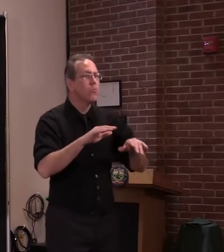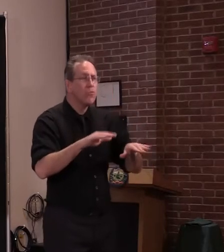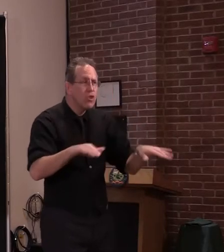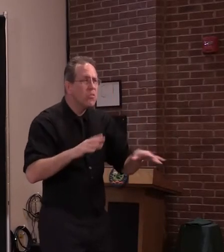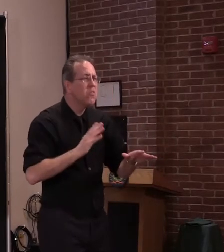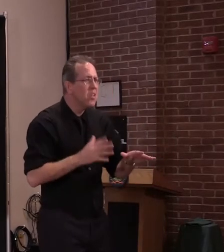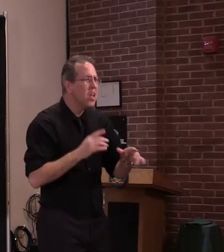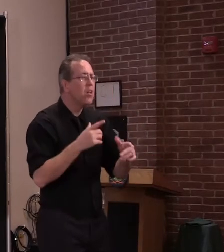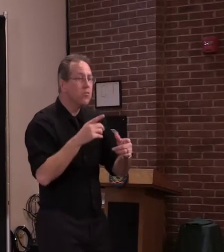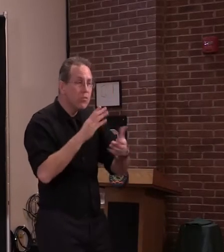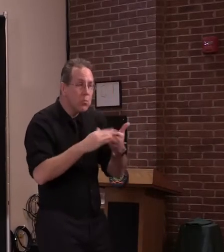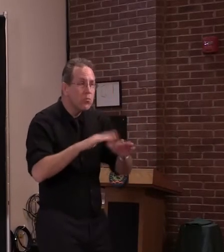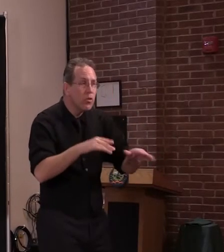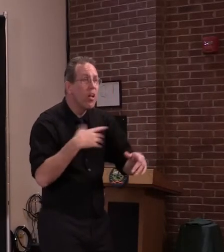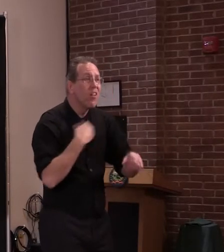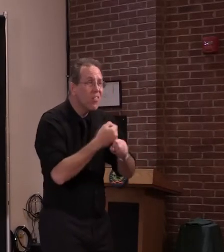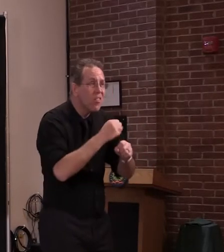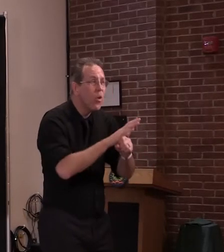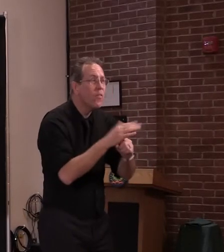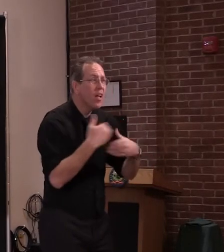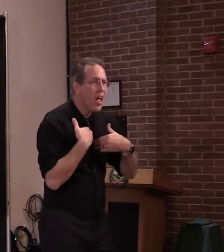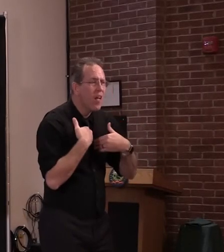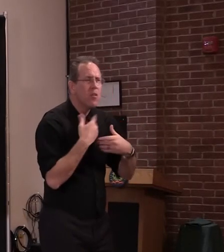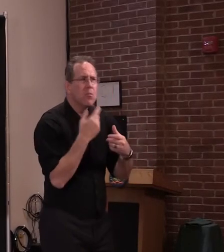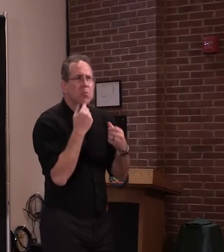So right now we feel really prepared for all of that.